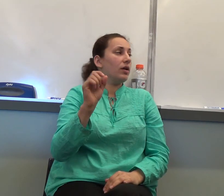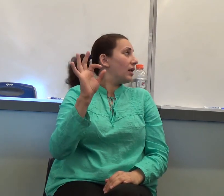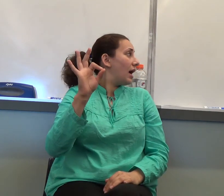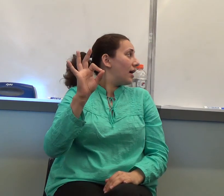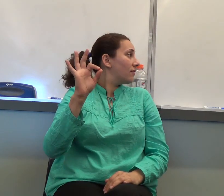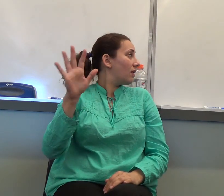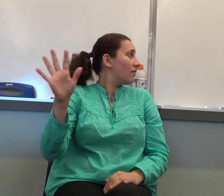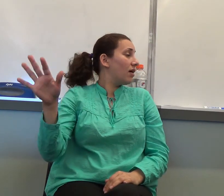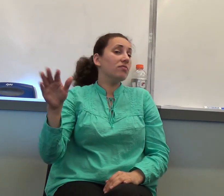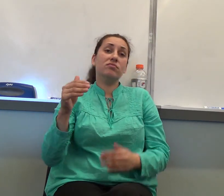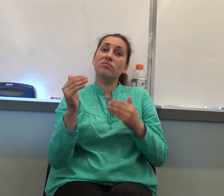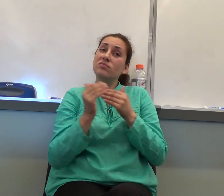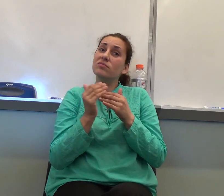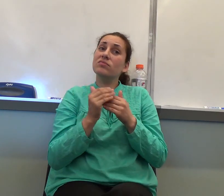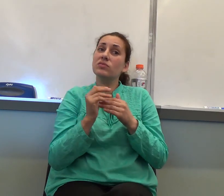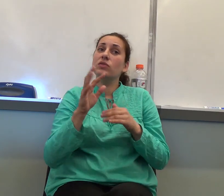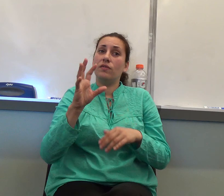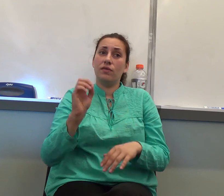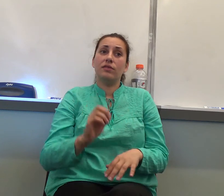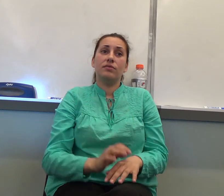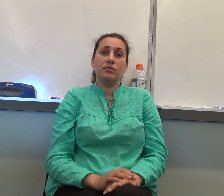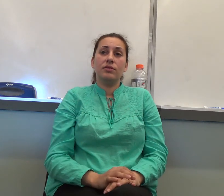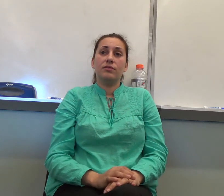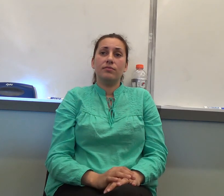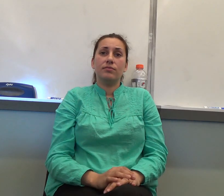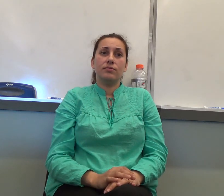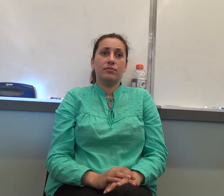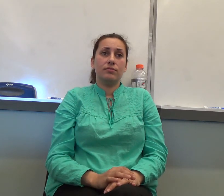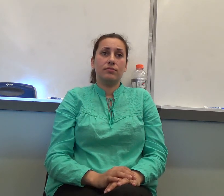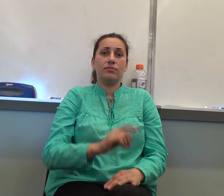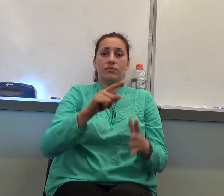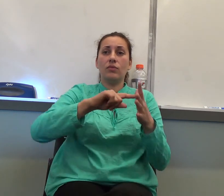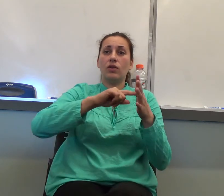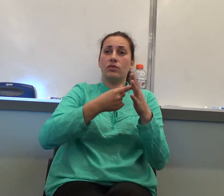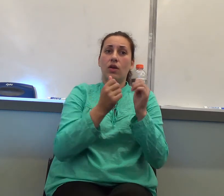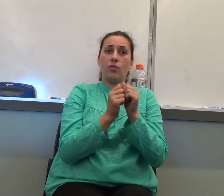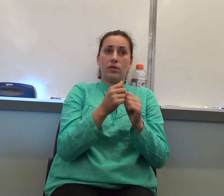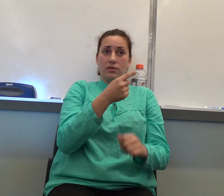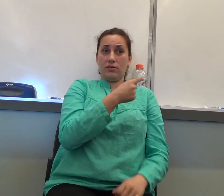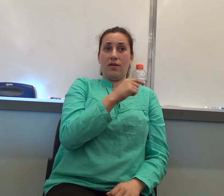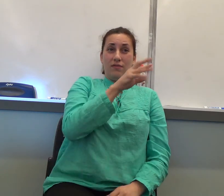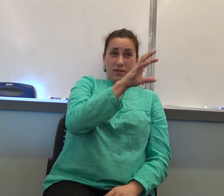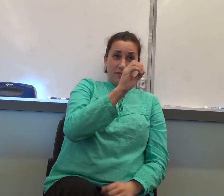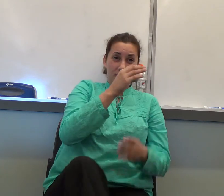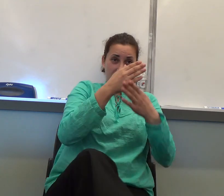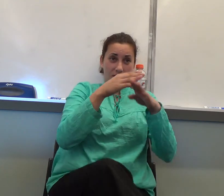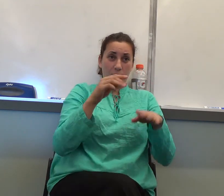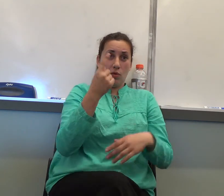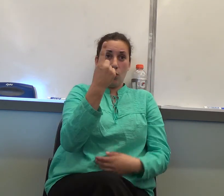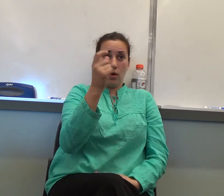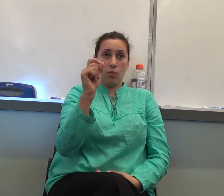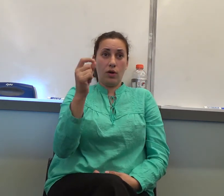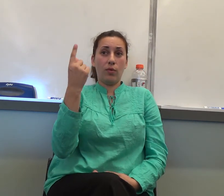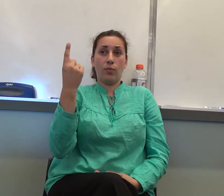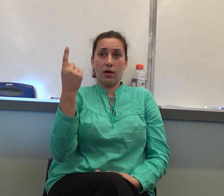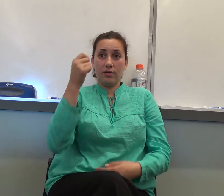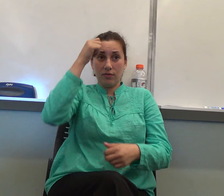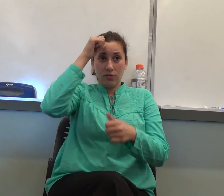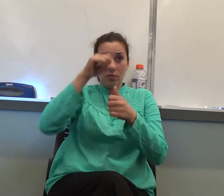close to 50. And that's what you started with. This was 50 divided by 1.1. That's not far from